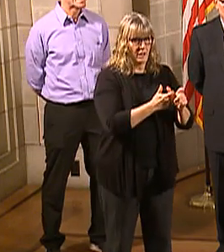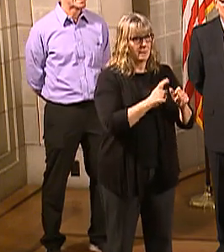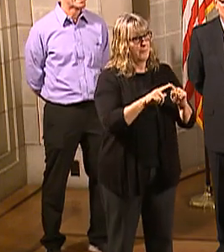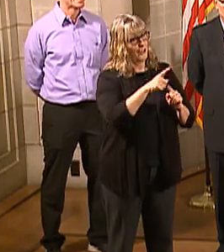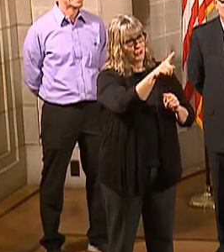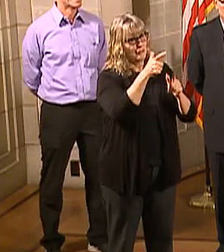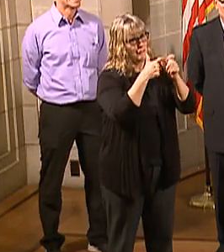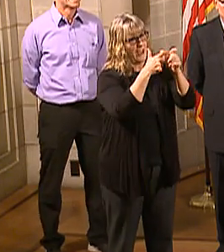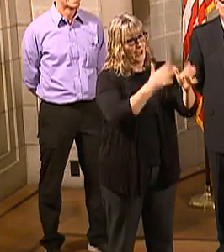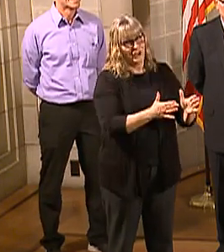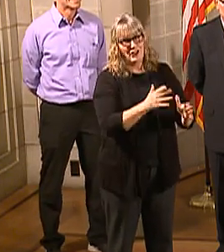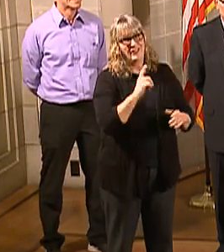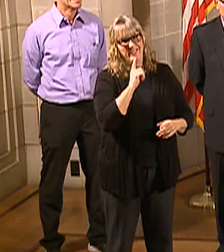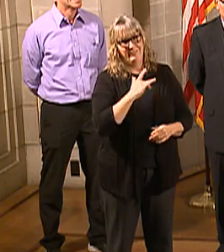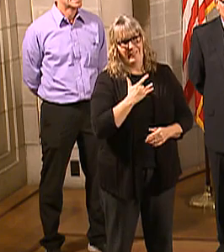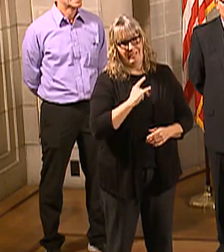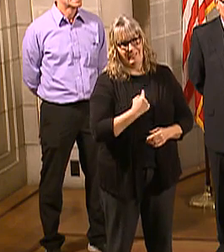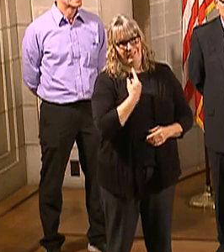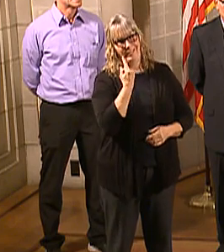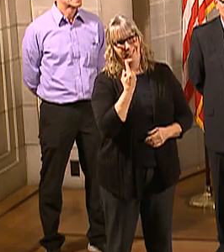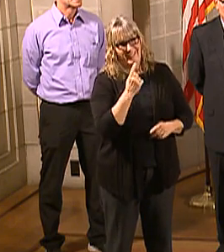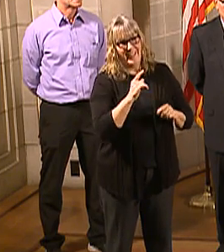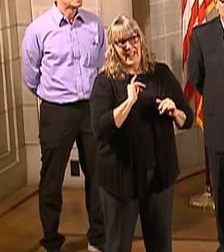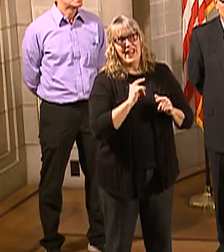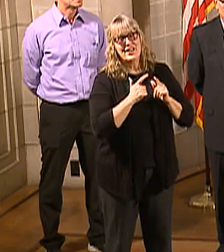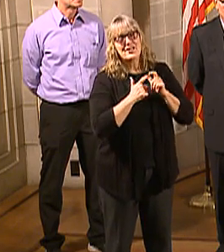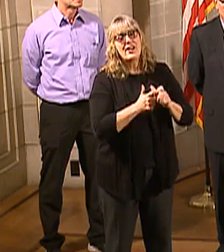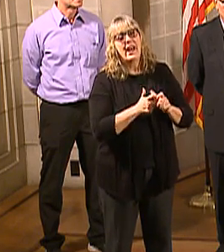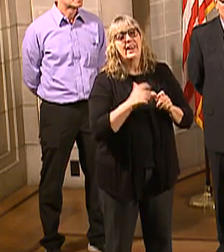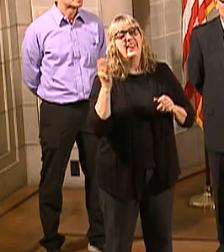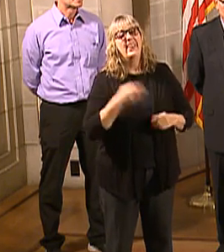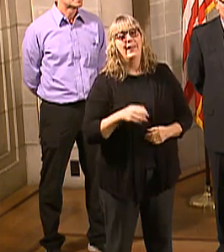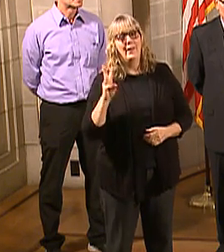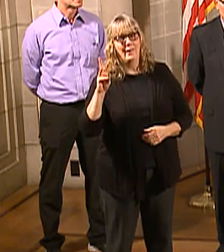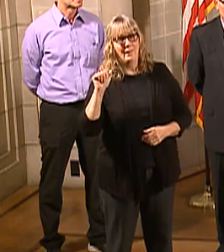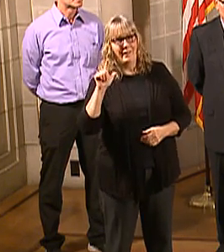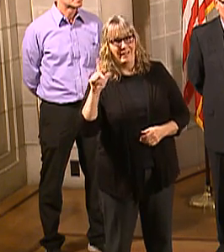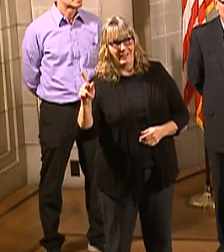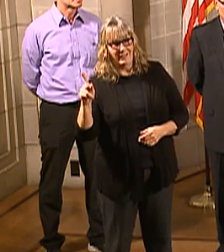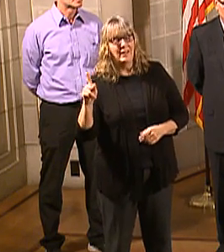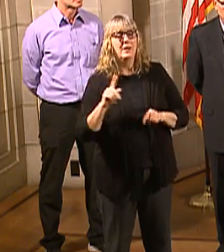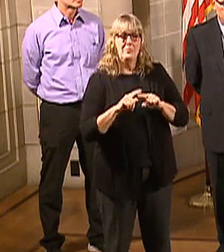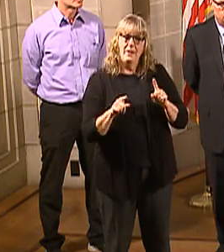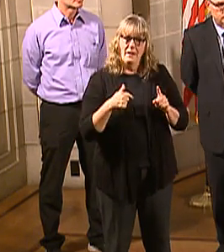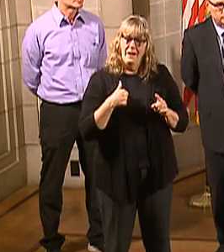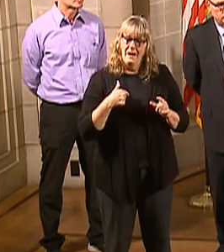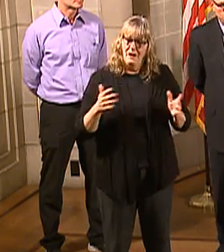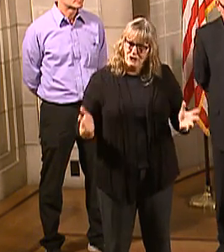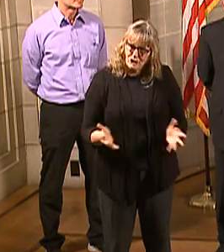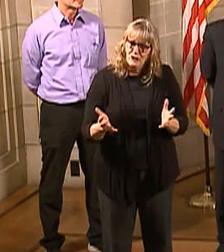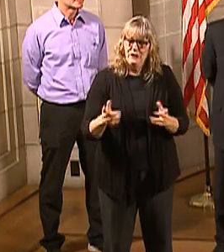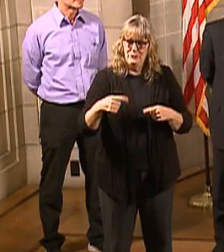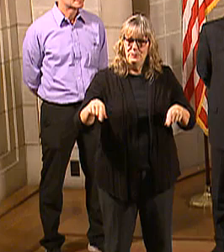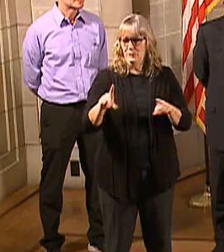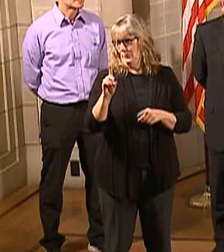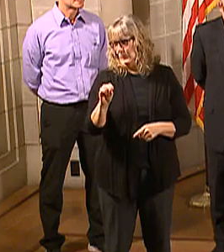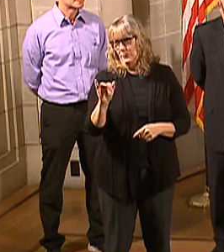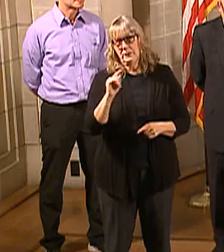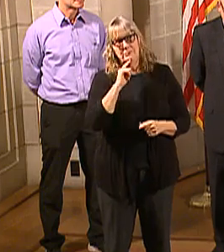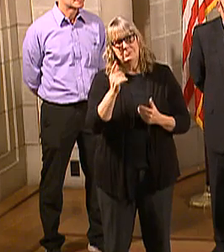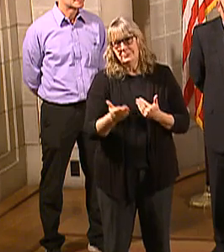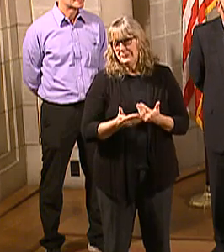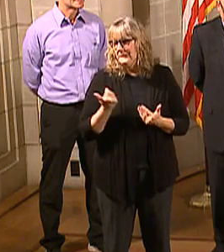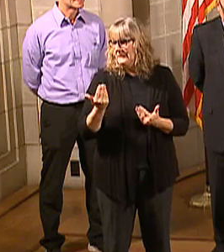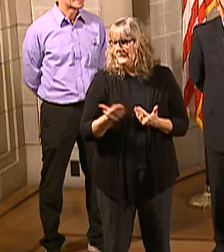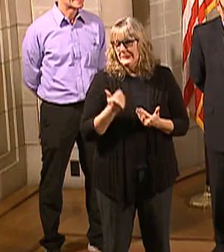by that. I really run, walk. So I don't go overboard. But I strongly encourage everybody to do it. It's so